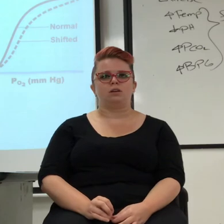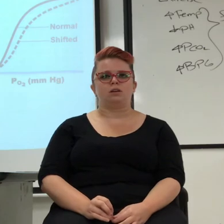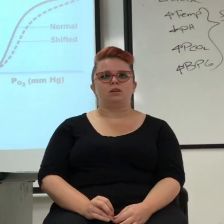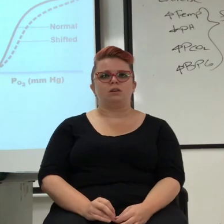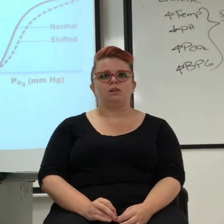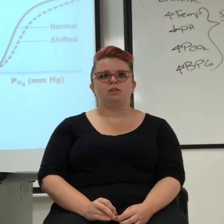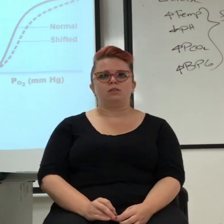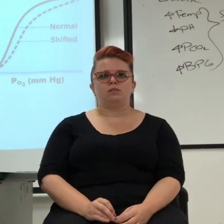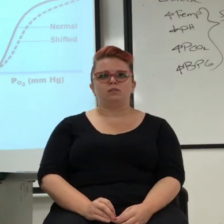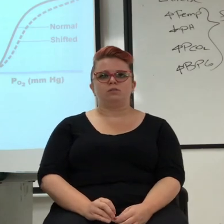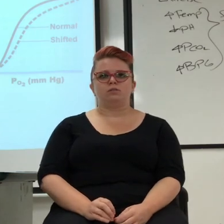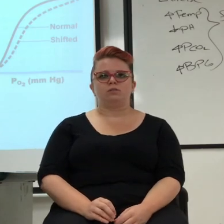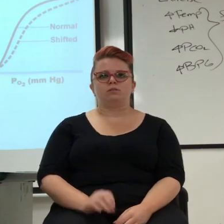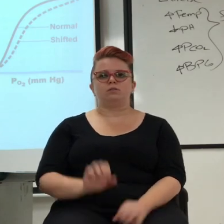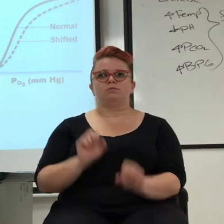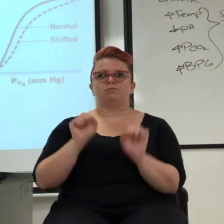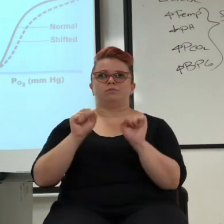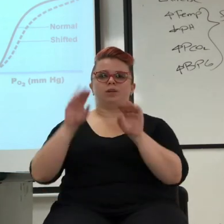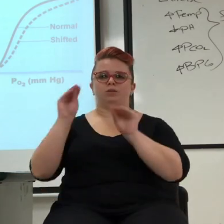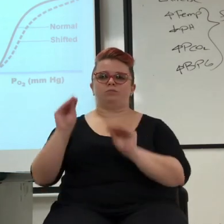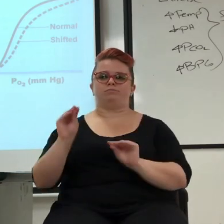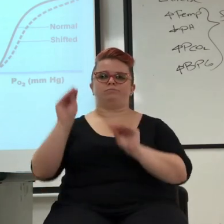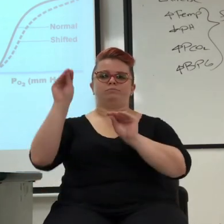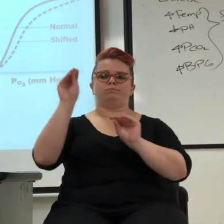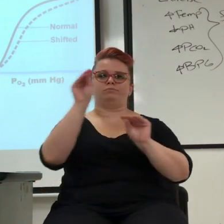You can shift up to the left.